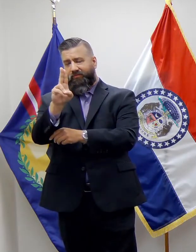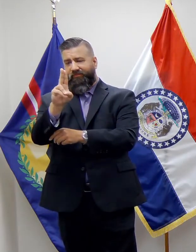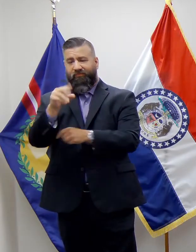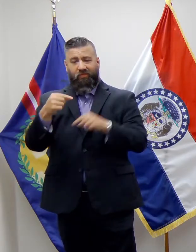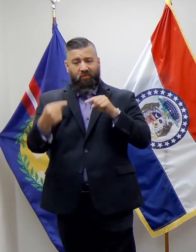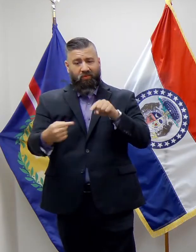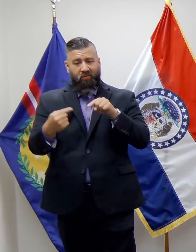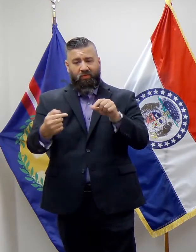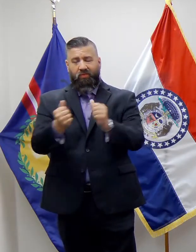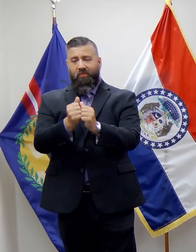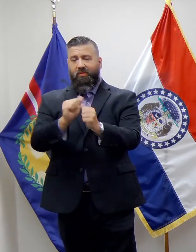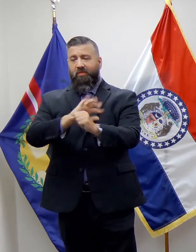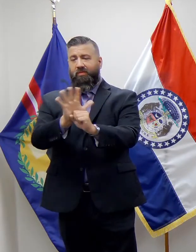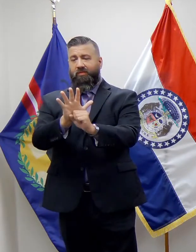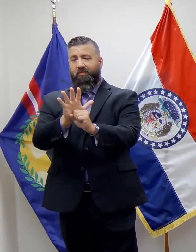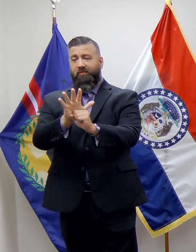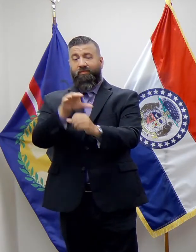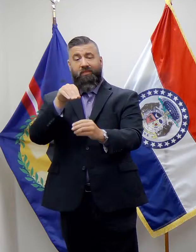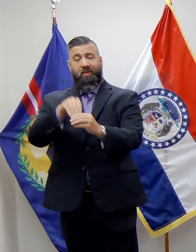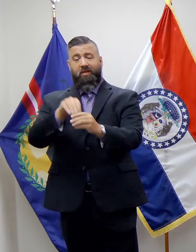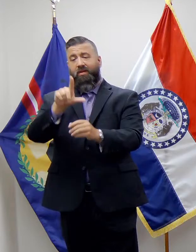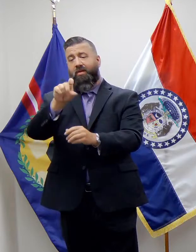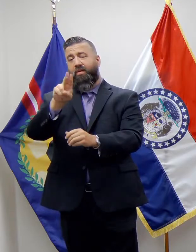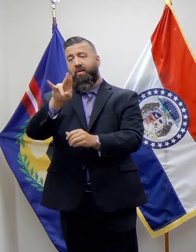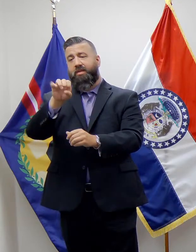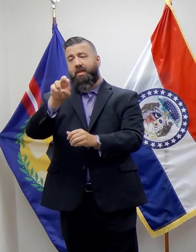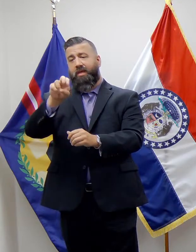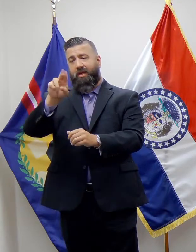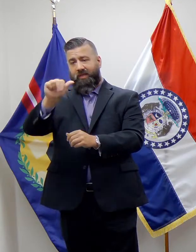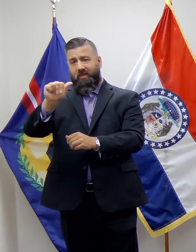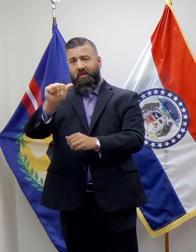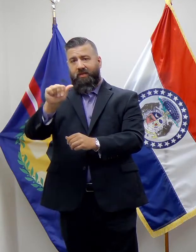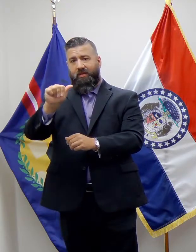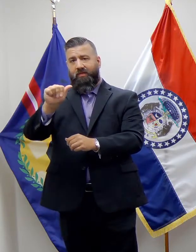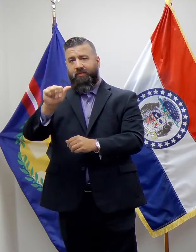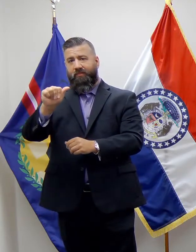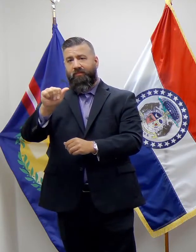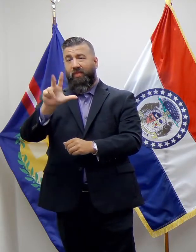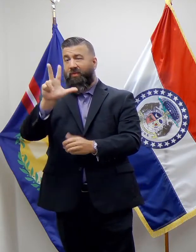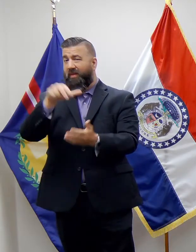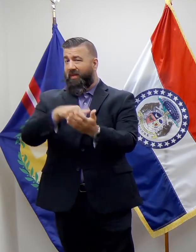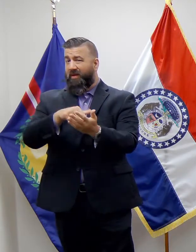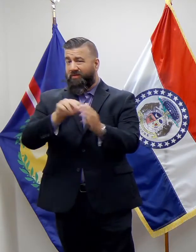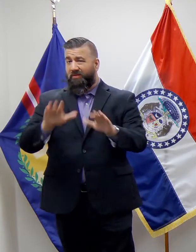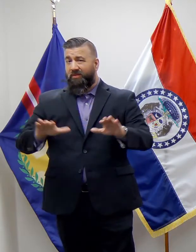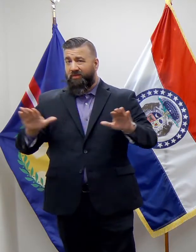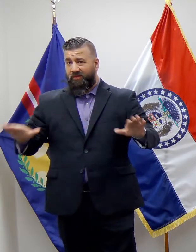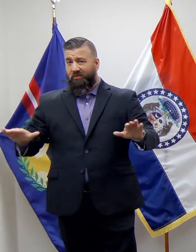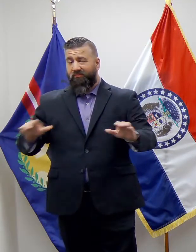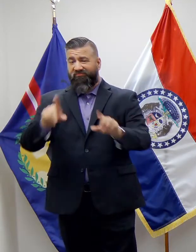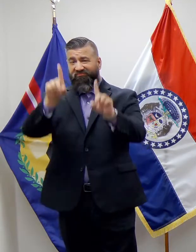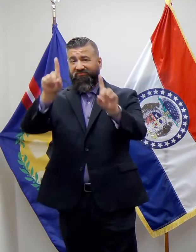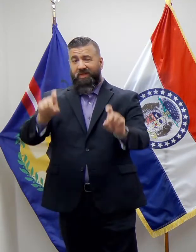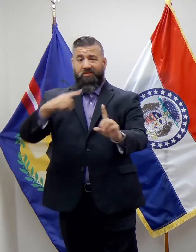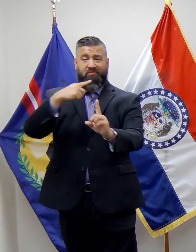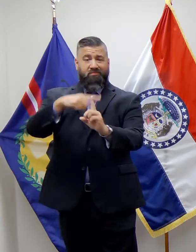Louisiana, 3,000 children tested positive for COVID-19 in 4 days. That's 3,000